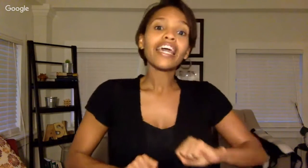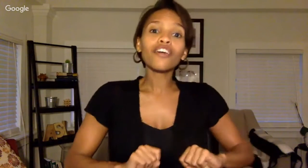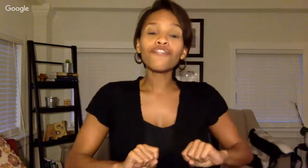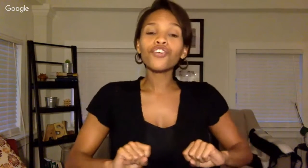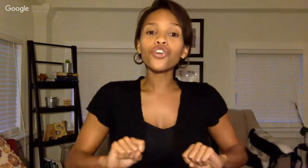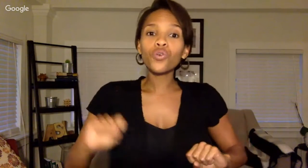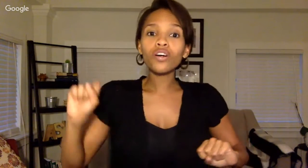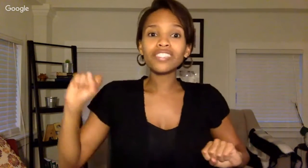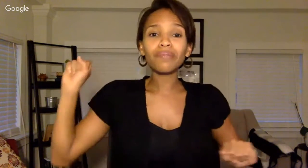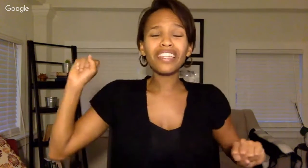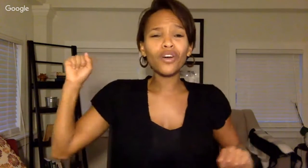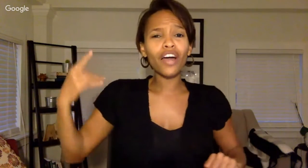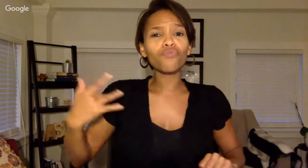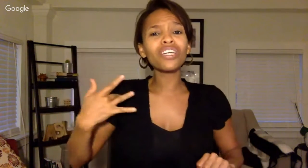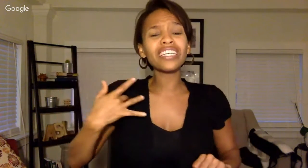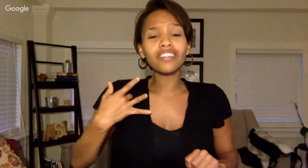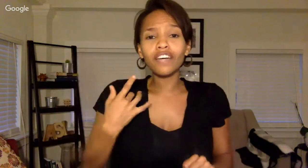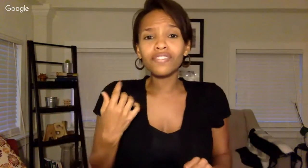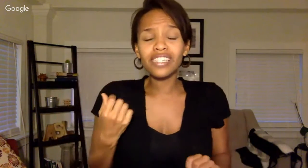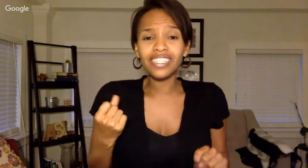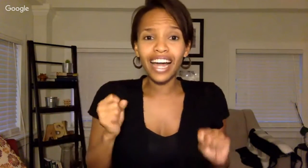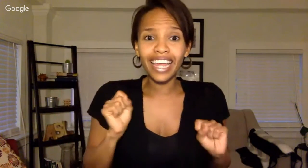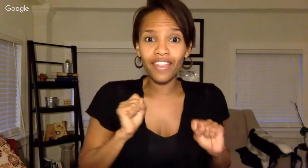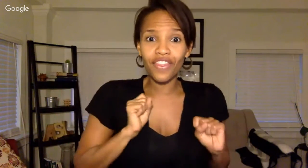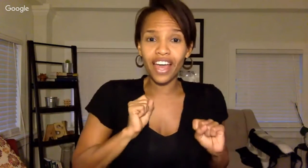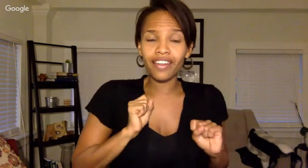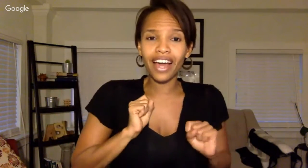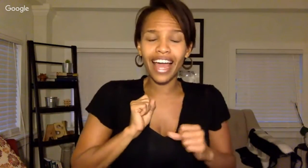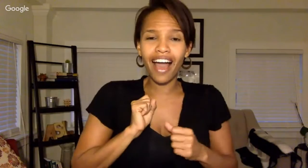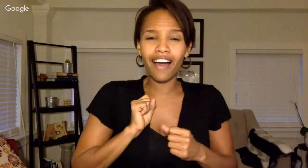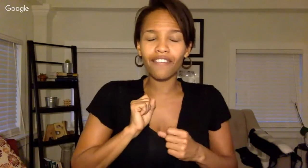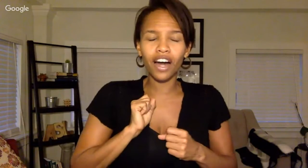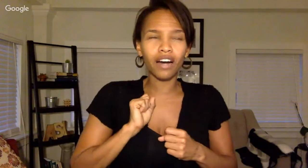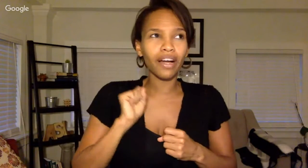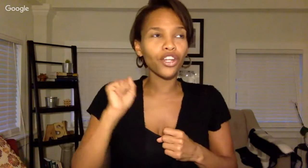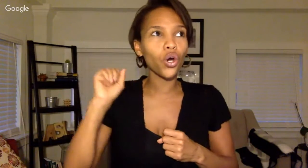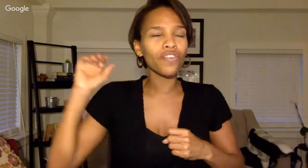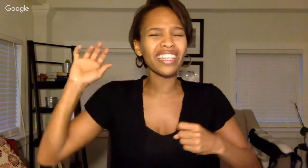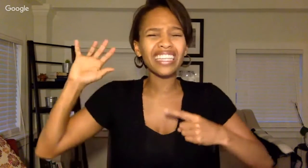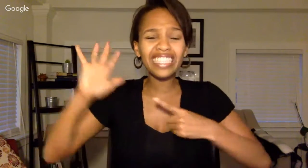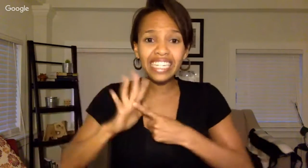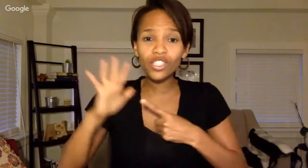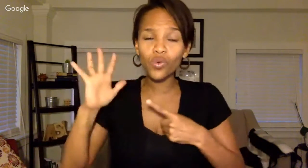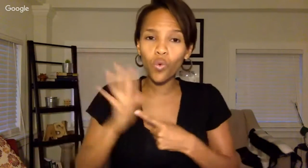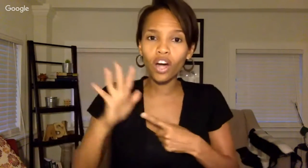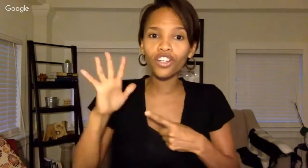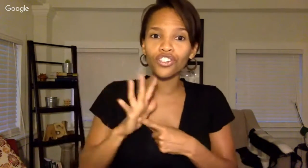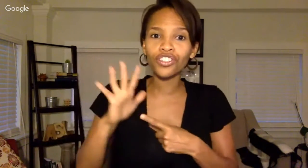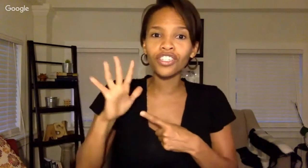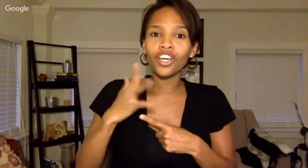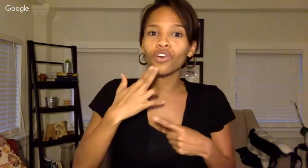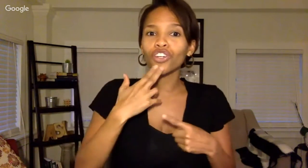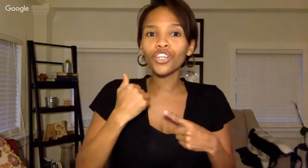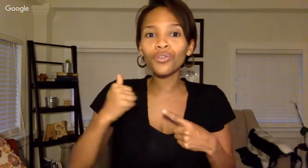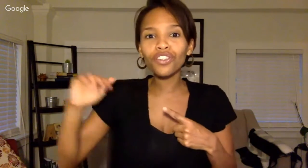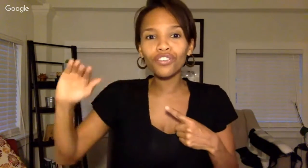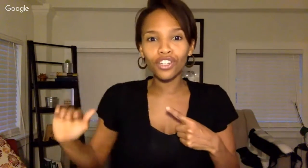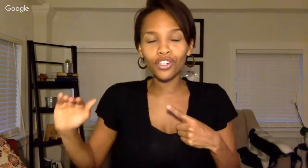If you are somebody that really loves the sign and then, I know of at least one good, cute little girl who